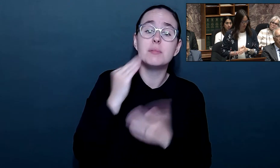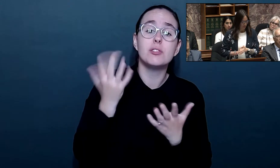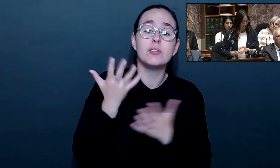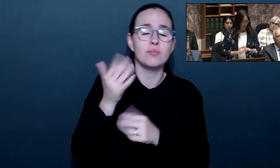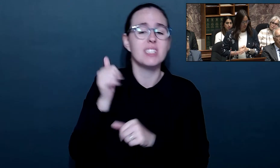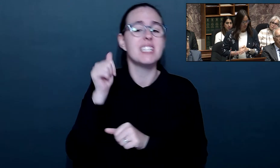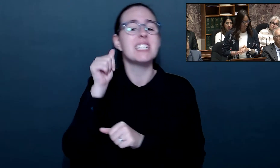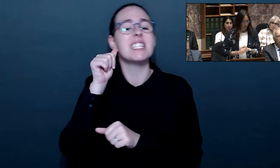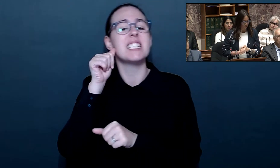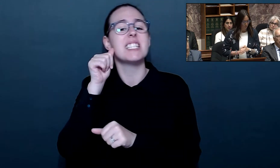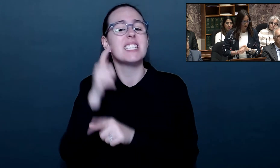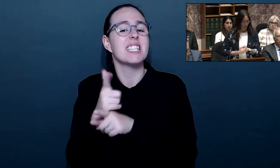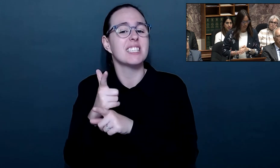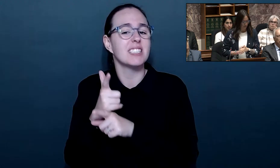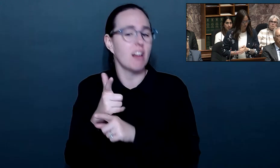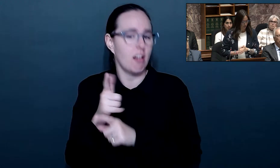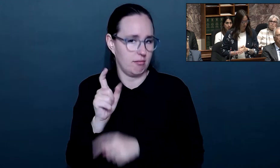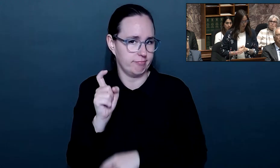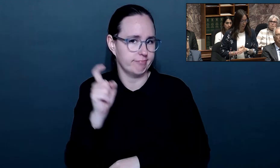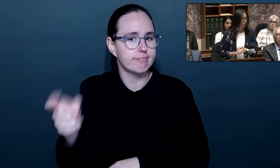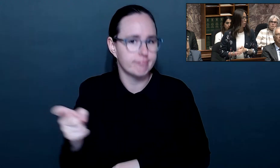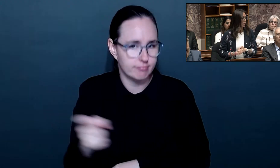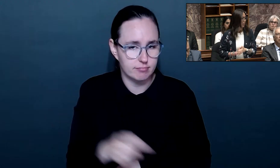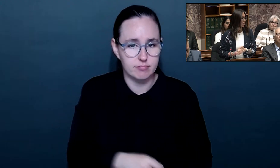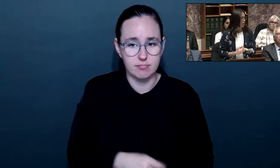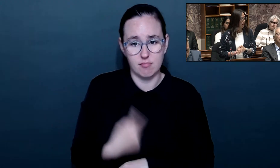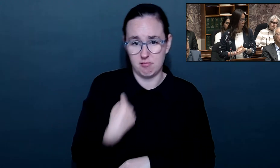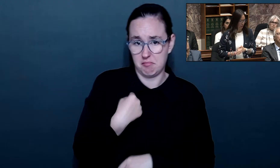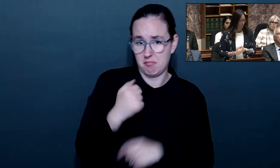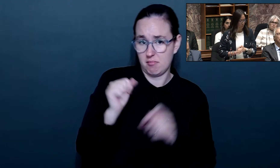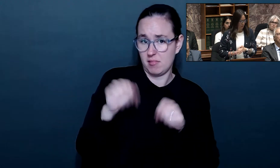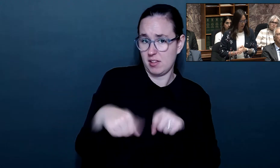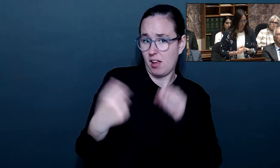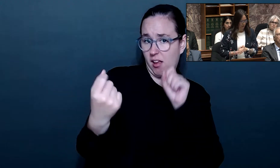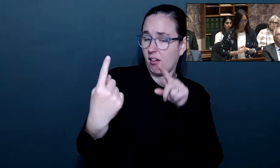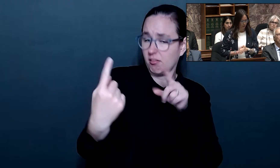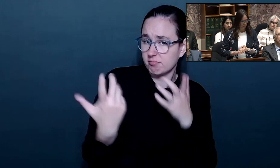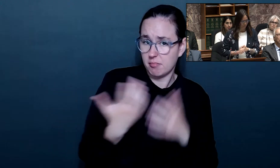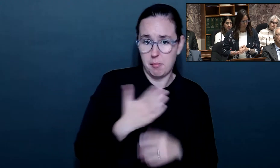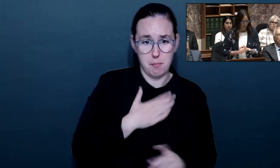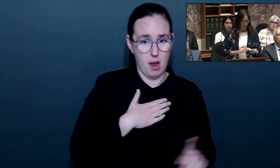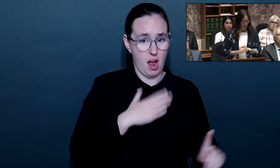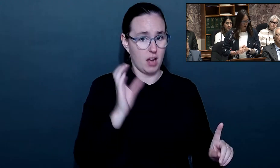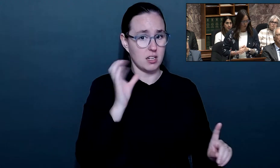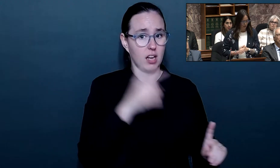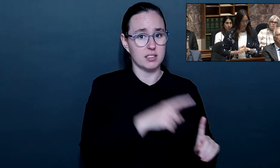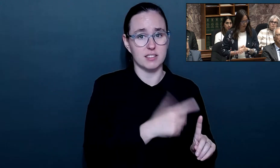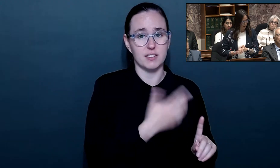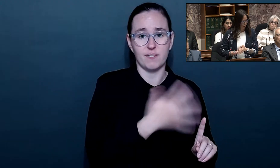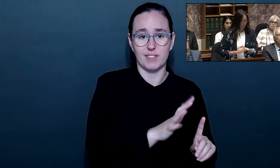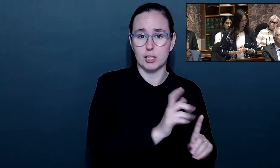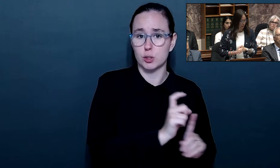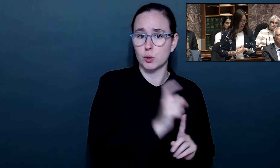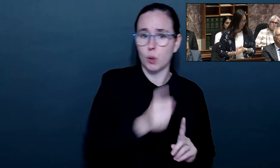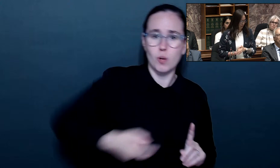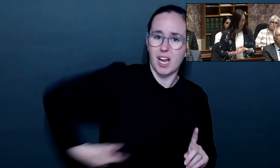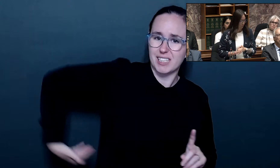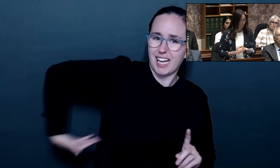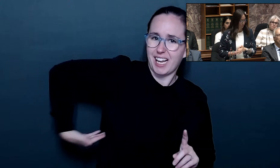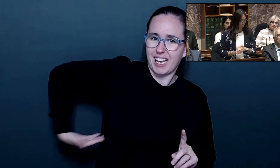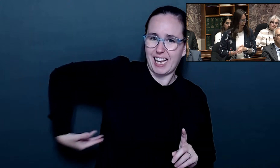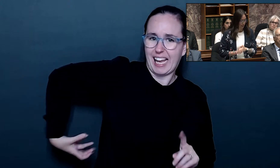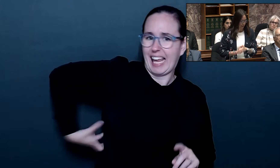one, and this improved her standard of living and created an unbreakable bond between them. Organ donation truly can have